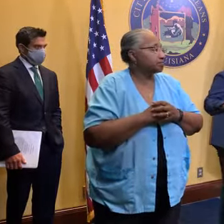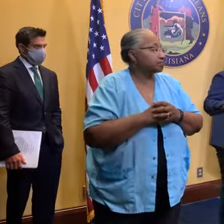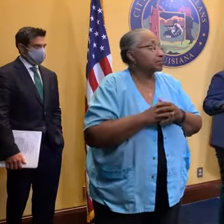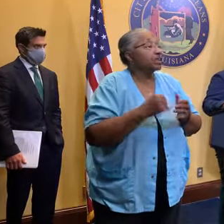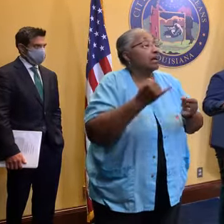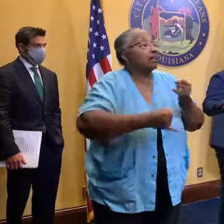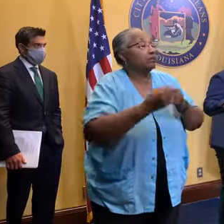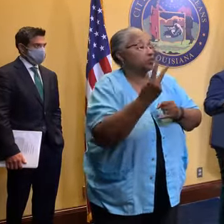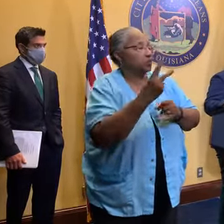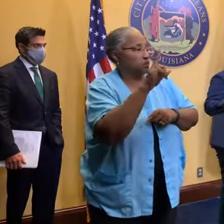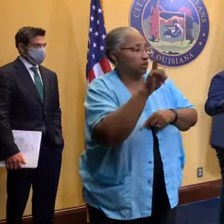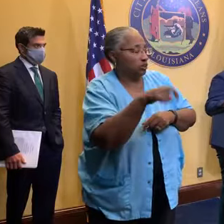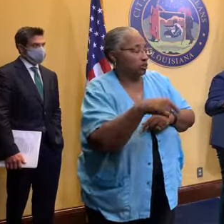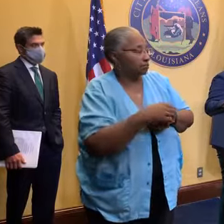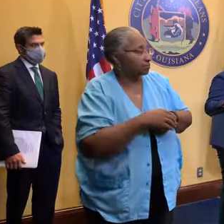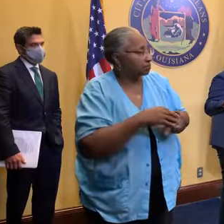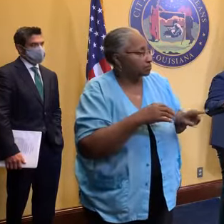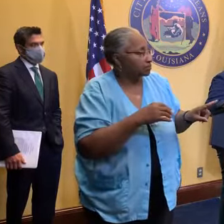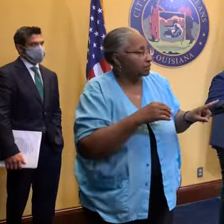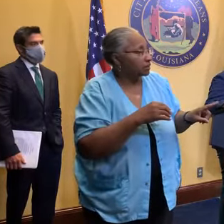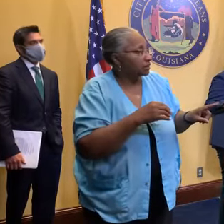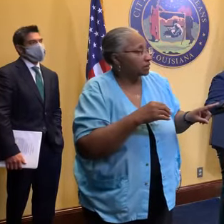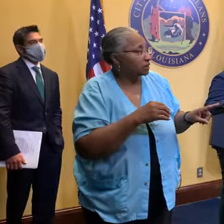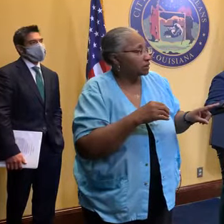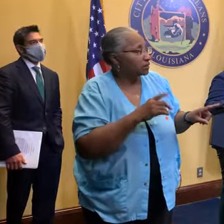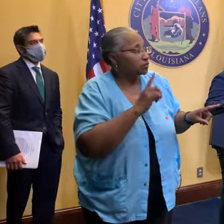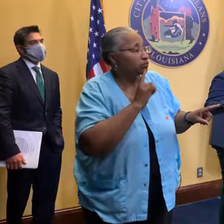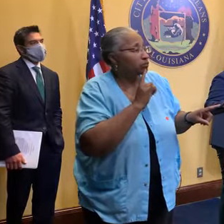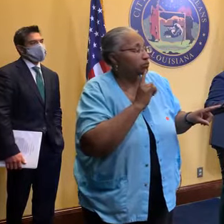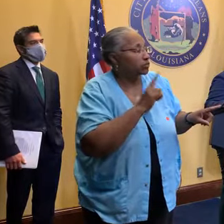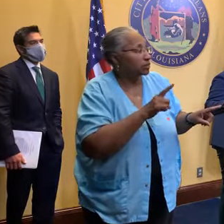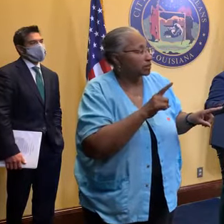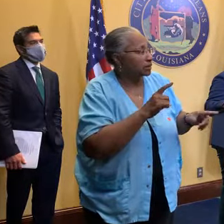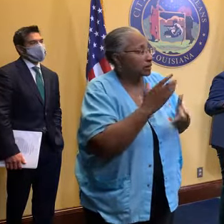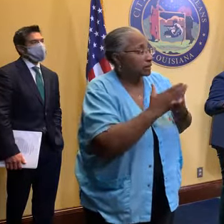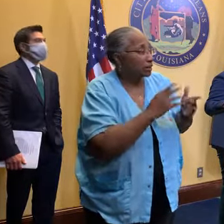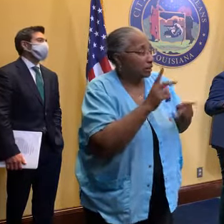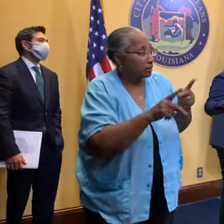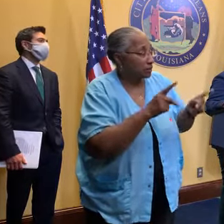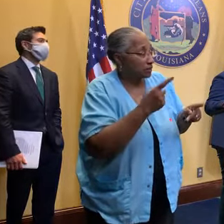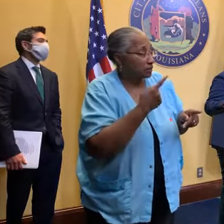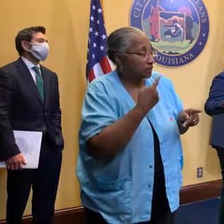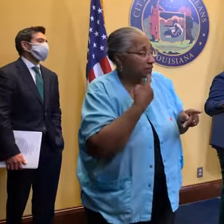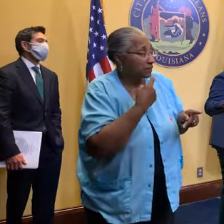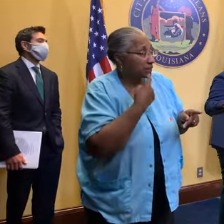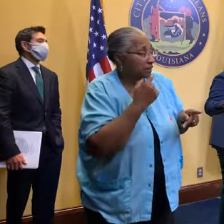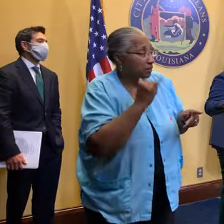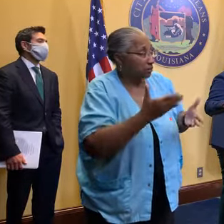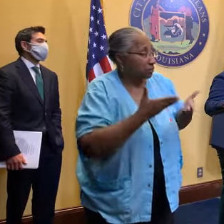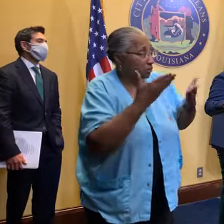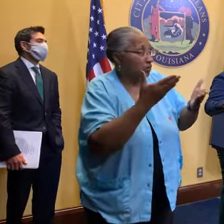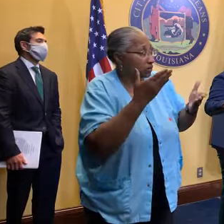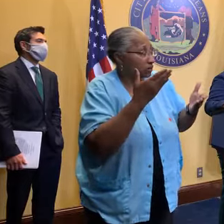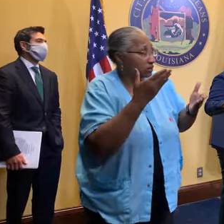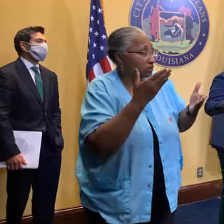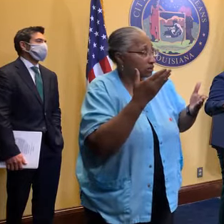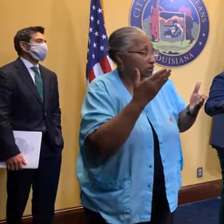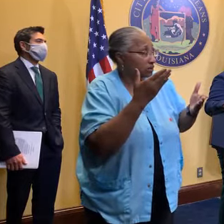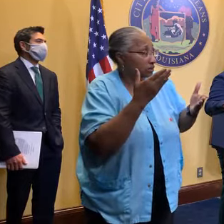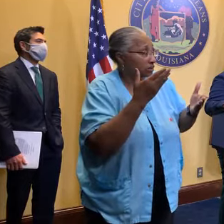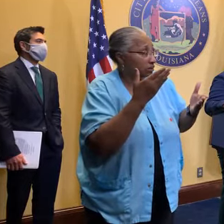Last two questions. There's response to some crew captains saying they're proposing the idea of a